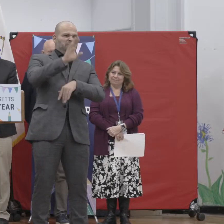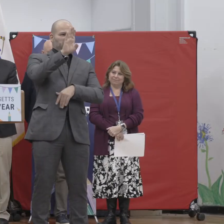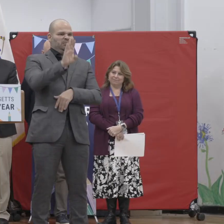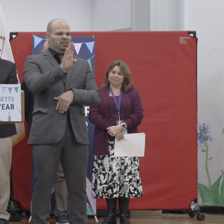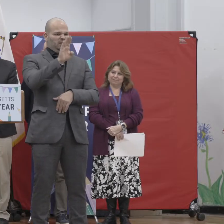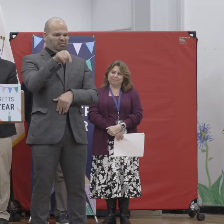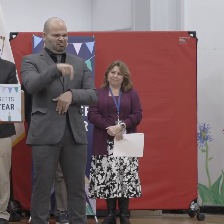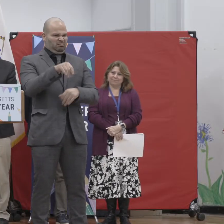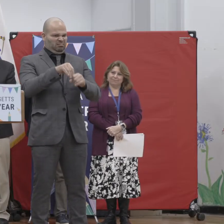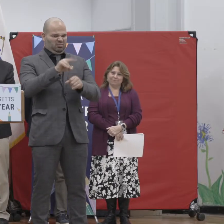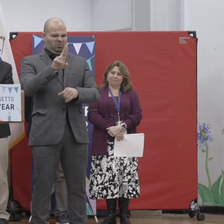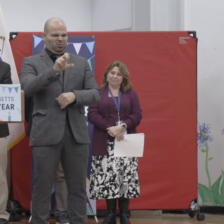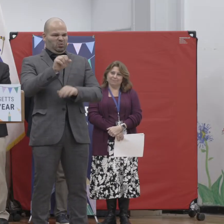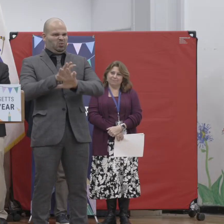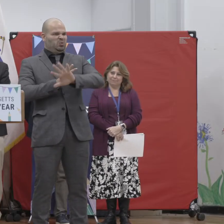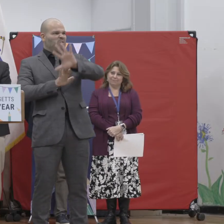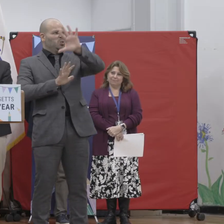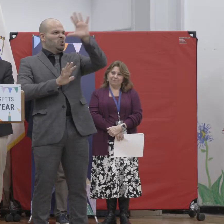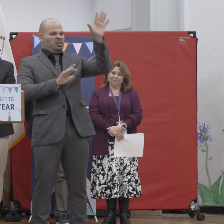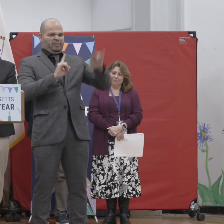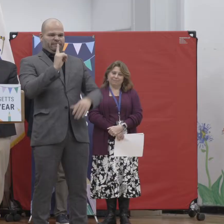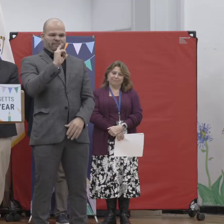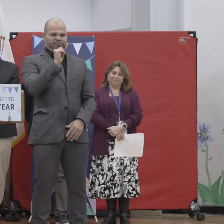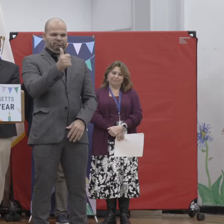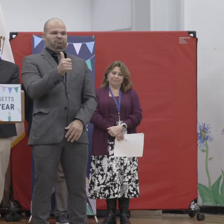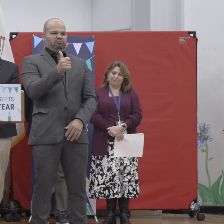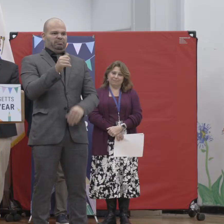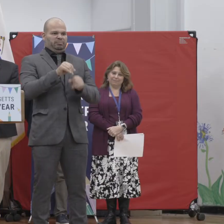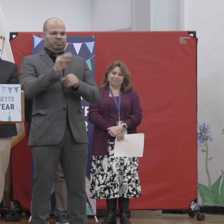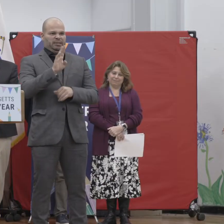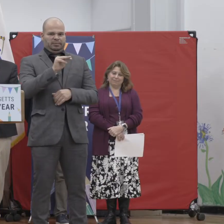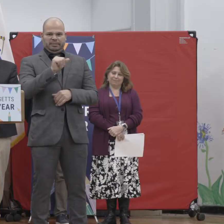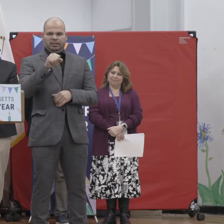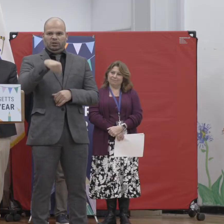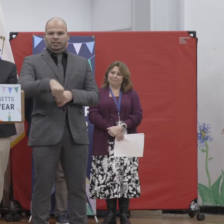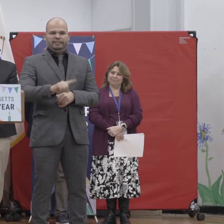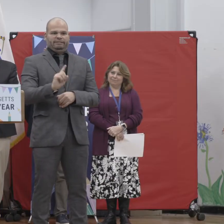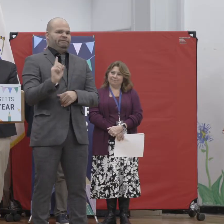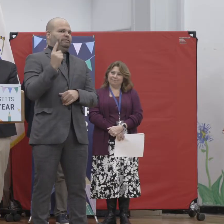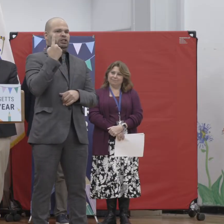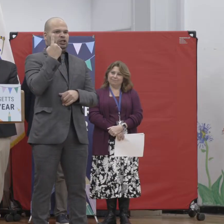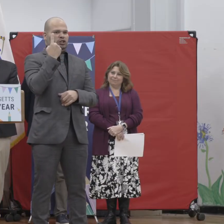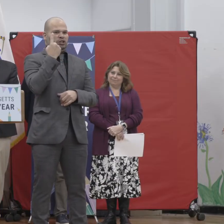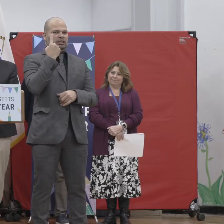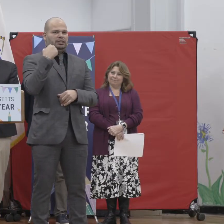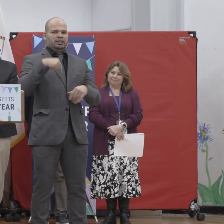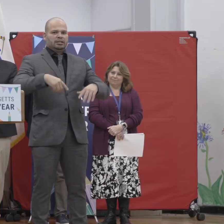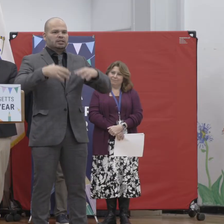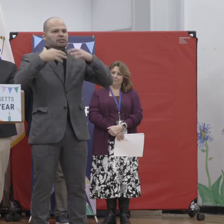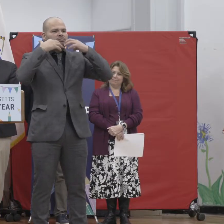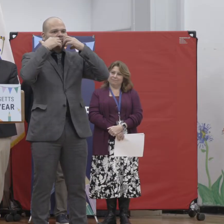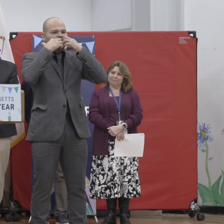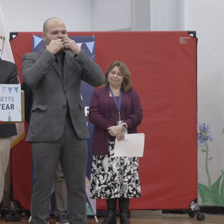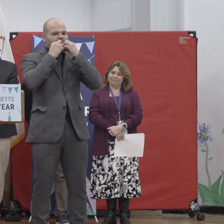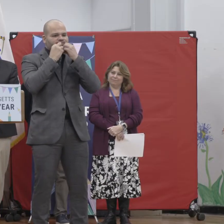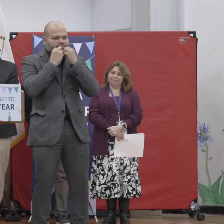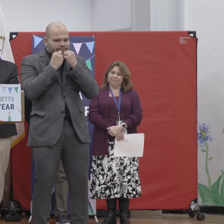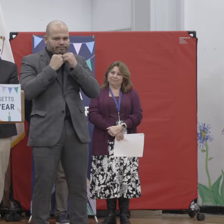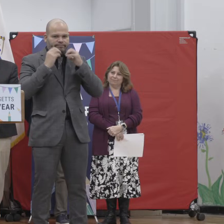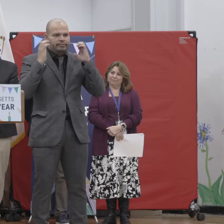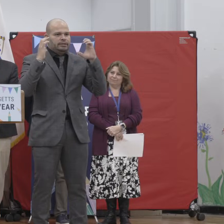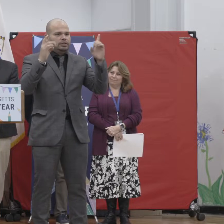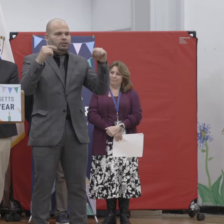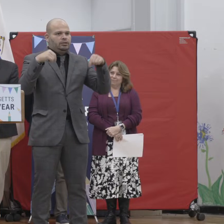country, Massachusetts is, right? We care a lot about education. And we believe in learning. And we also know